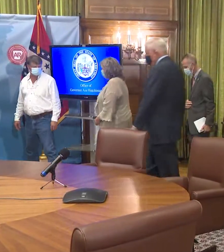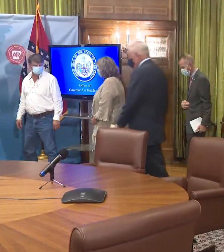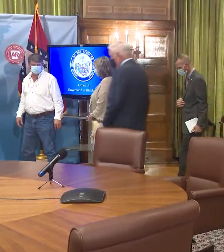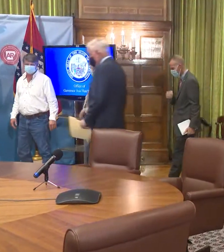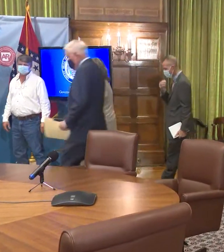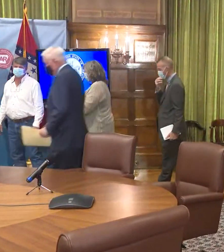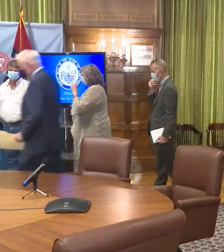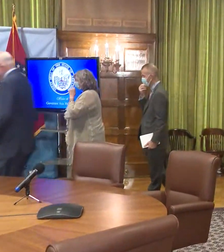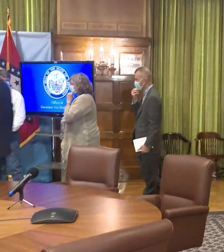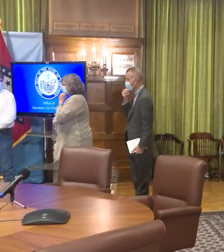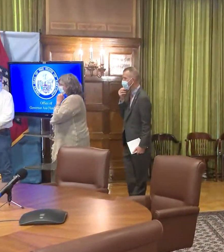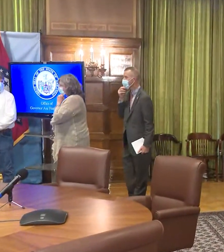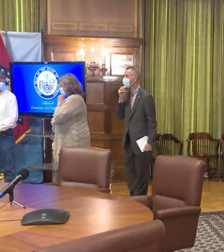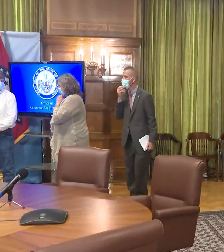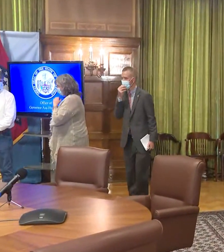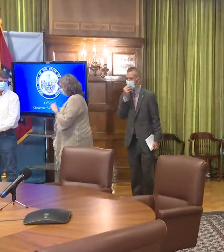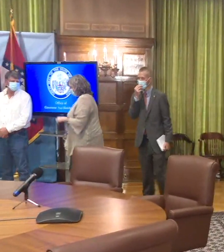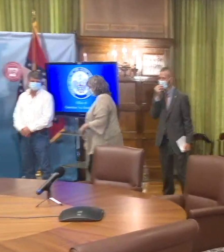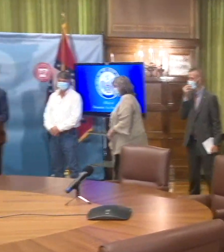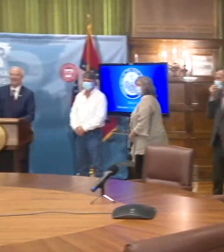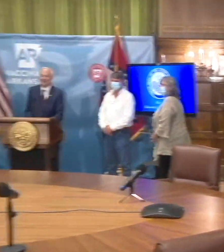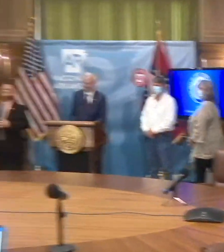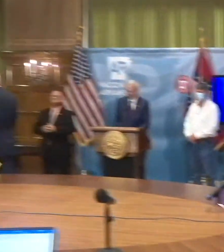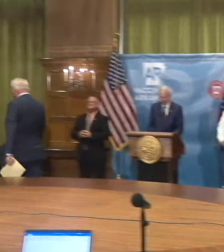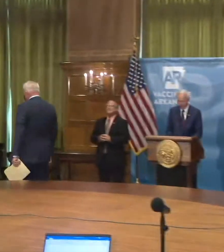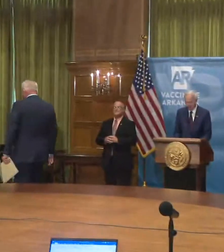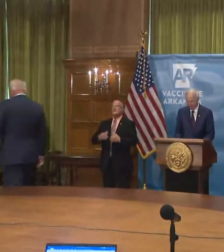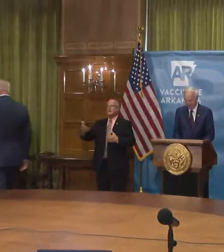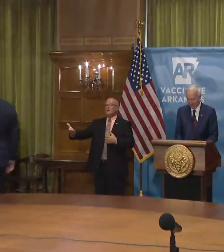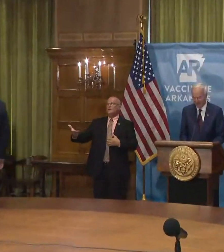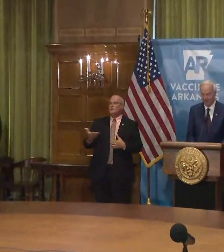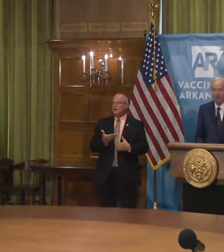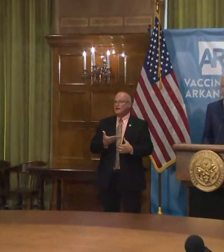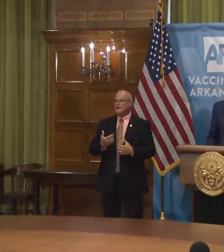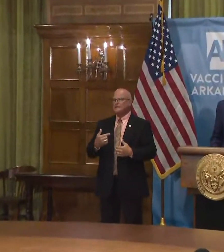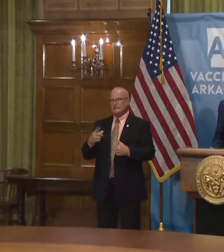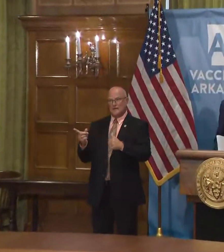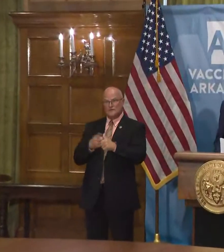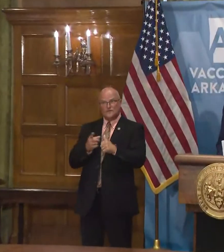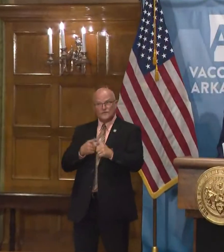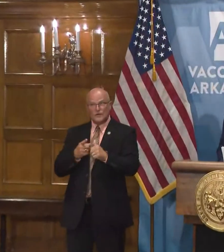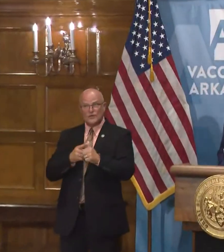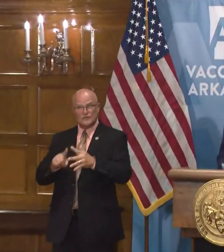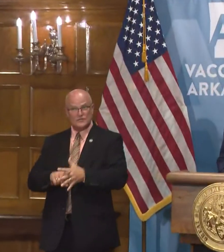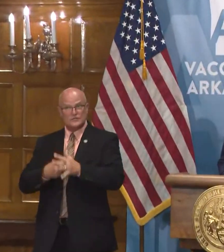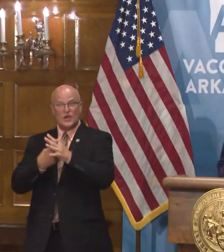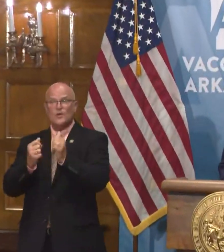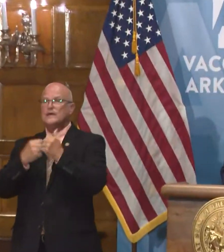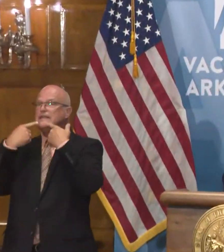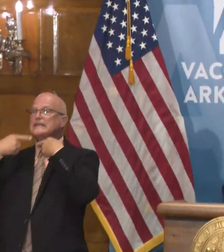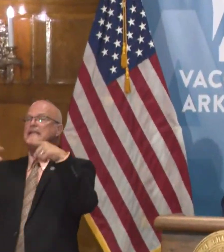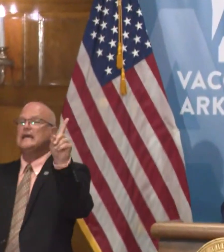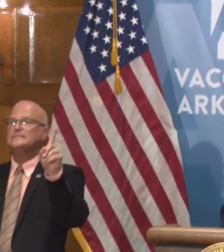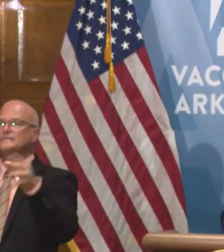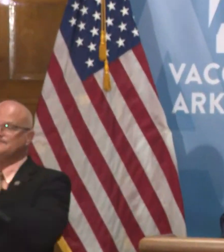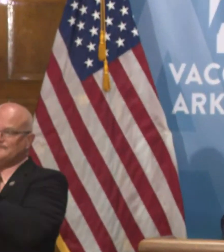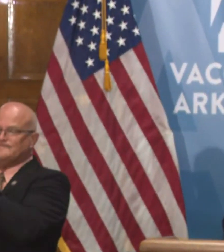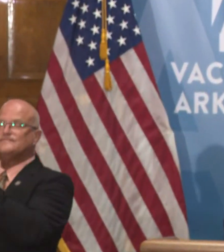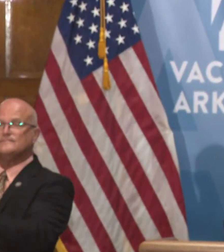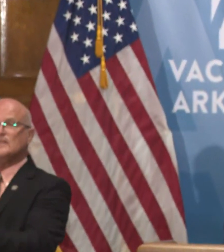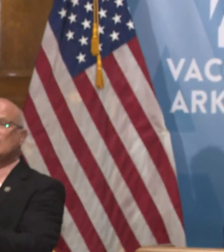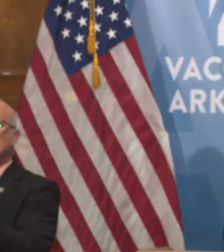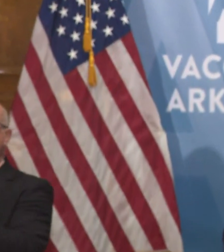Good afternoon to everyone. Welcome. And I first want to start out with an announcement relating